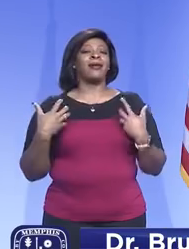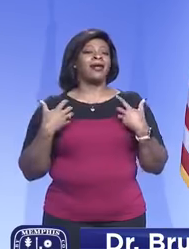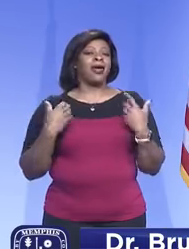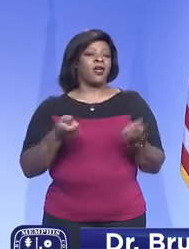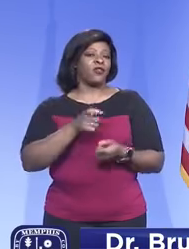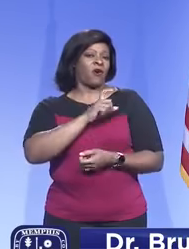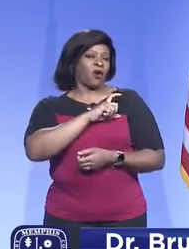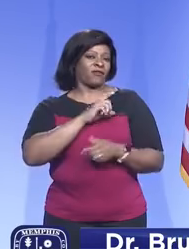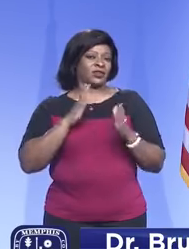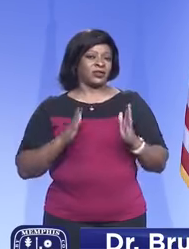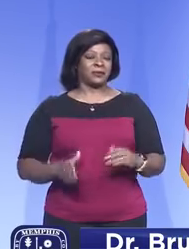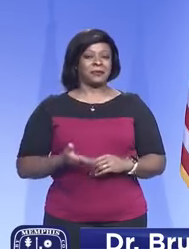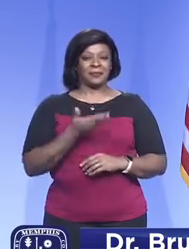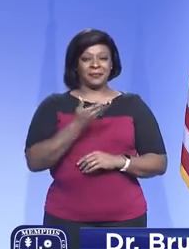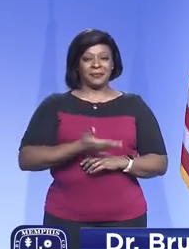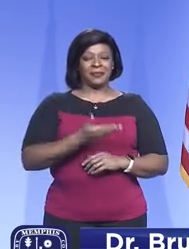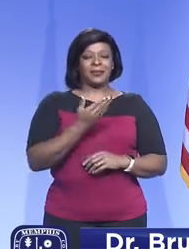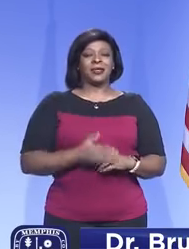to